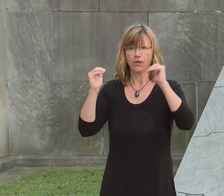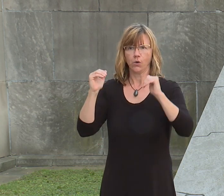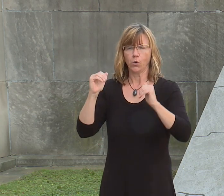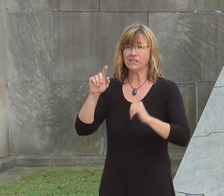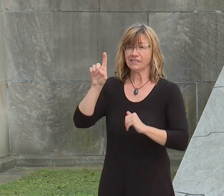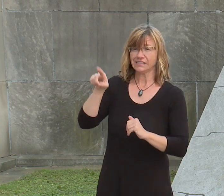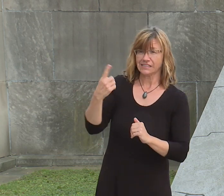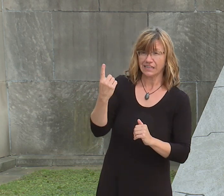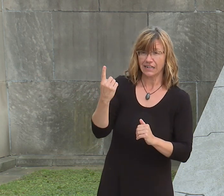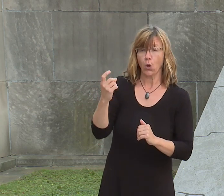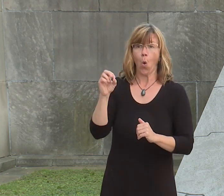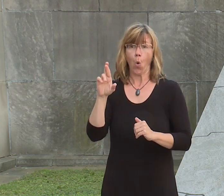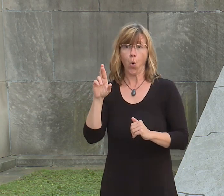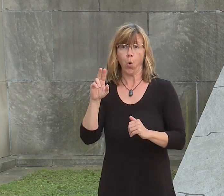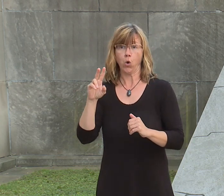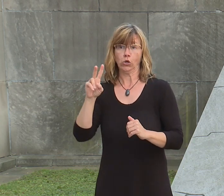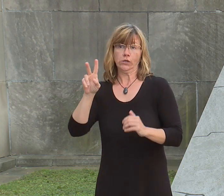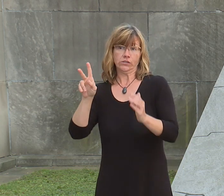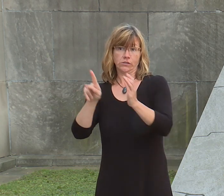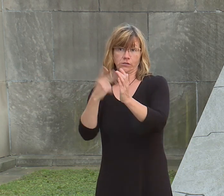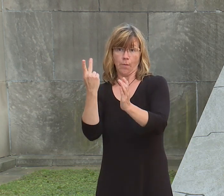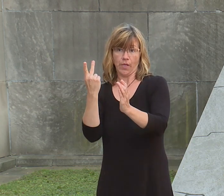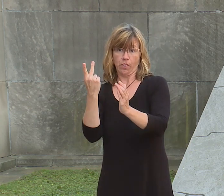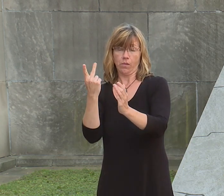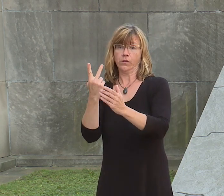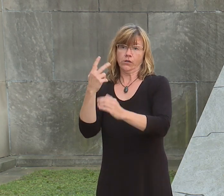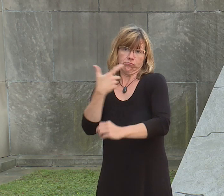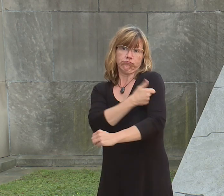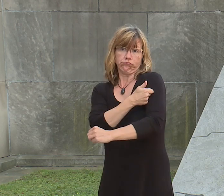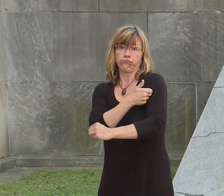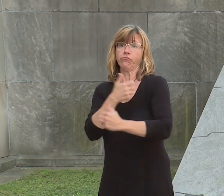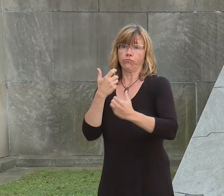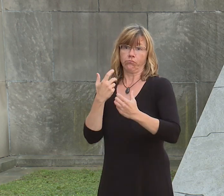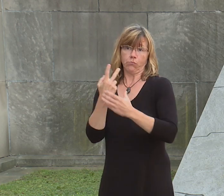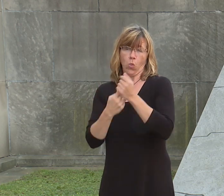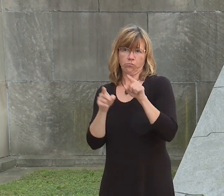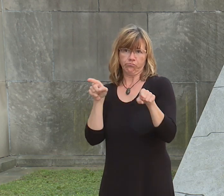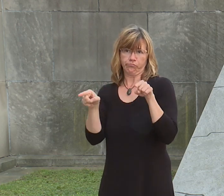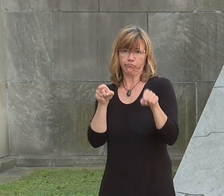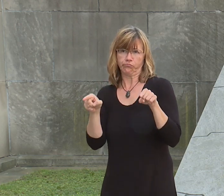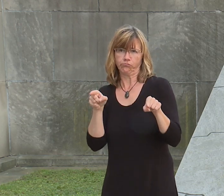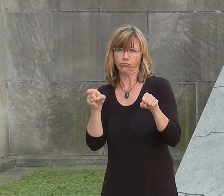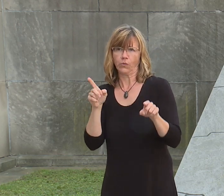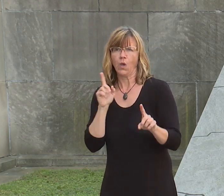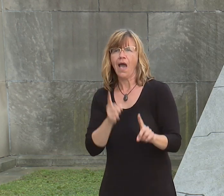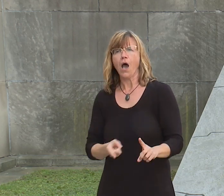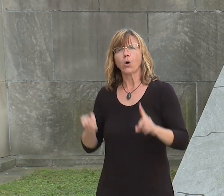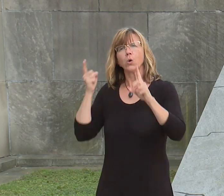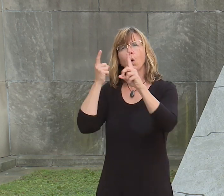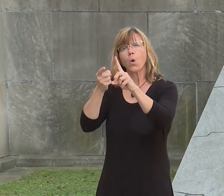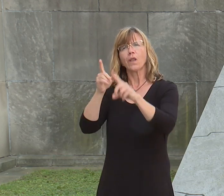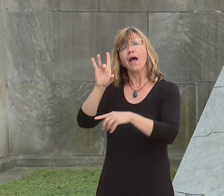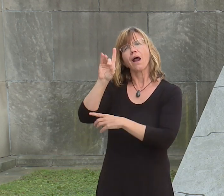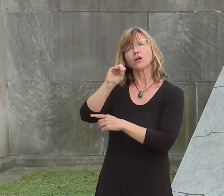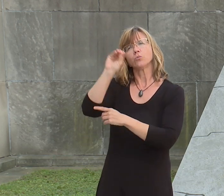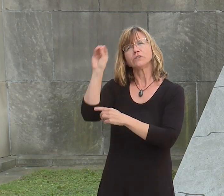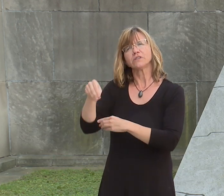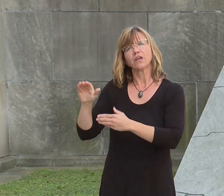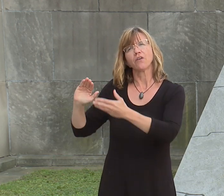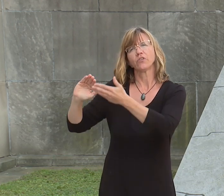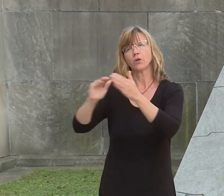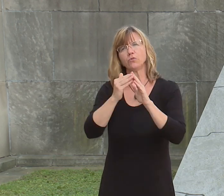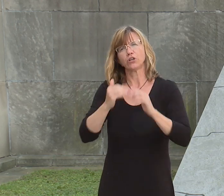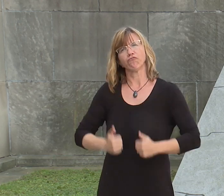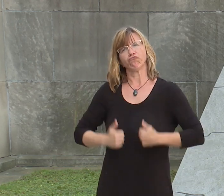indoor mask mandate, understanding that we have a longer-term goal of at least 80% of city residents being